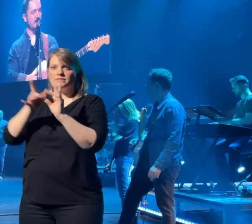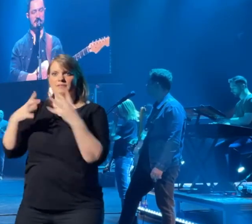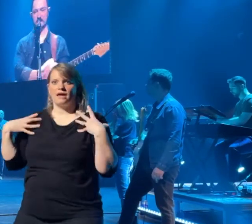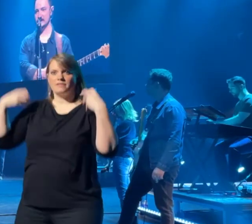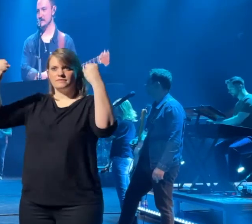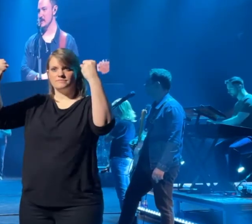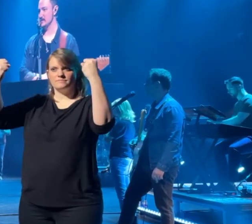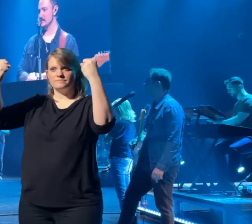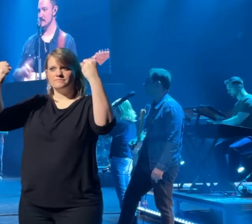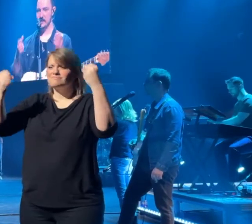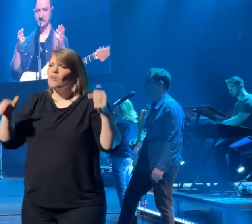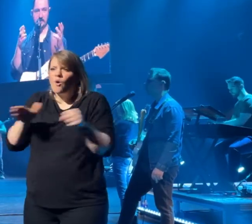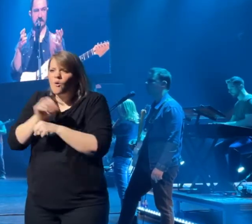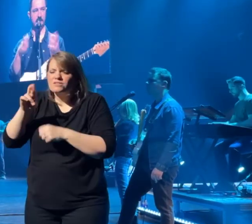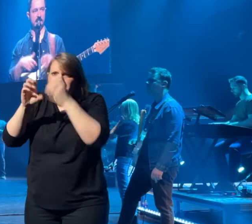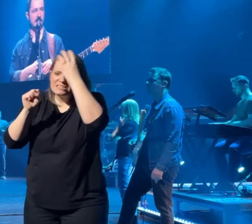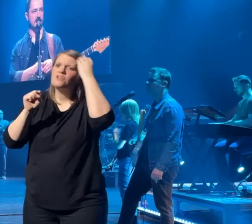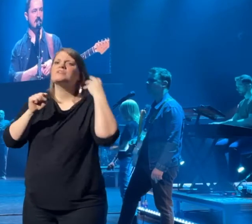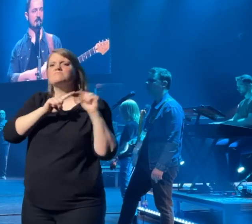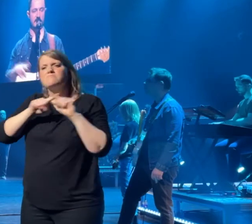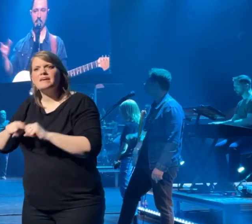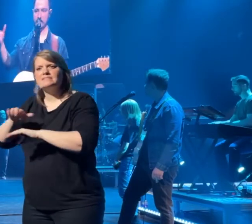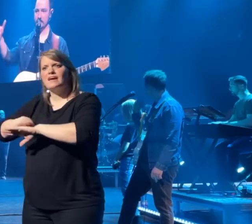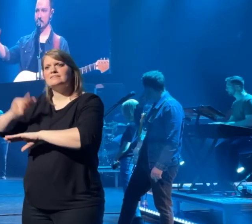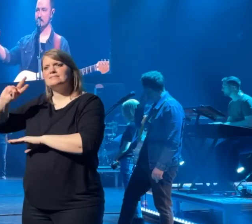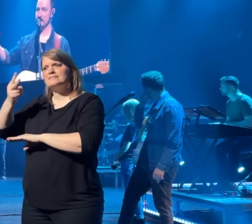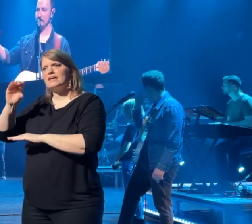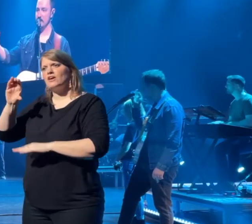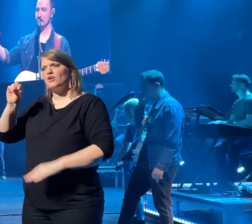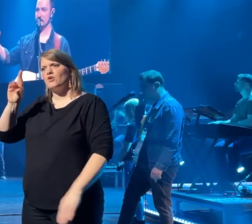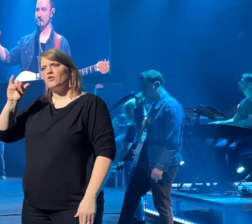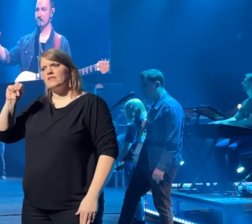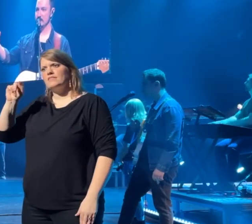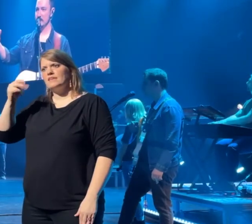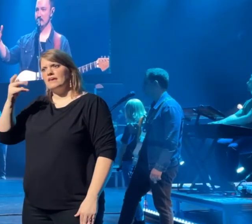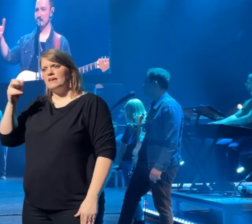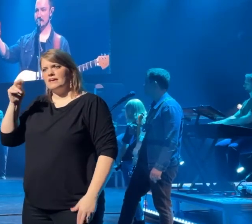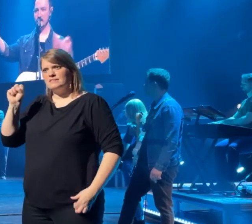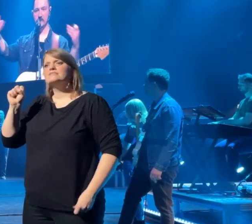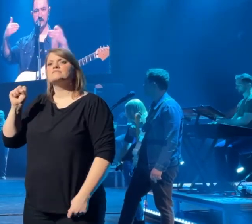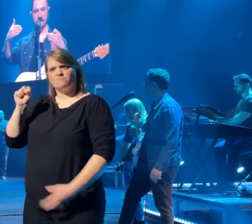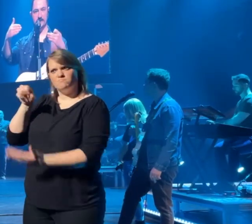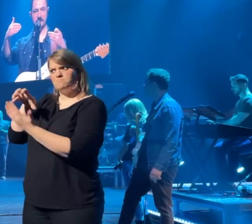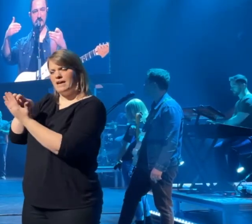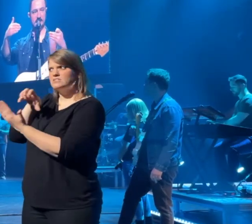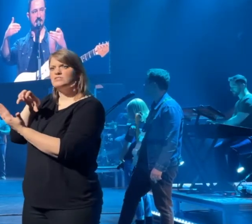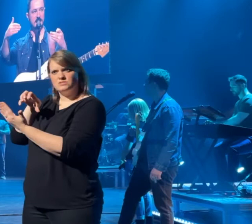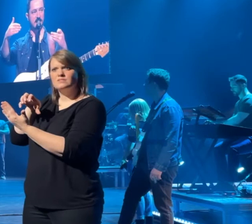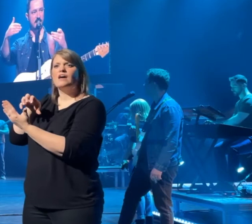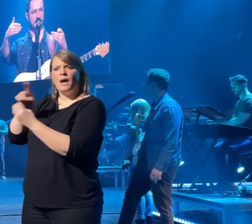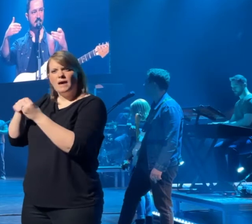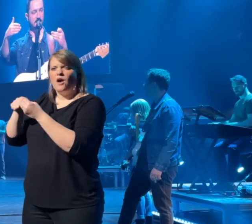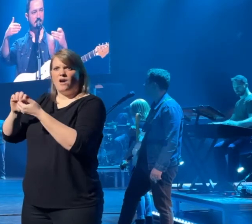Our whole series is based in a passage from 2 Corinthians that talks about the work that Christ has done for us, and that that's made a way for us to be connected to